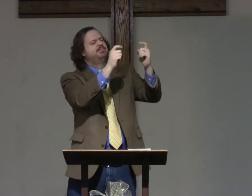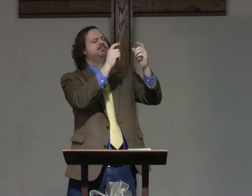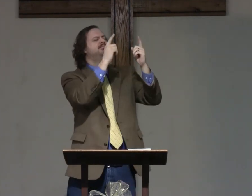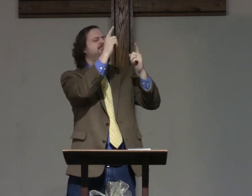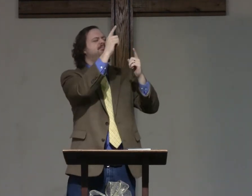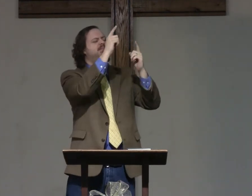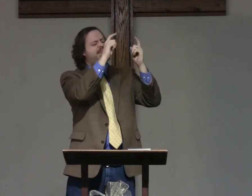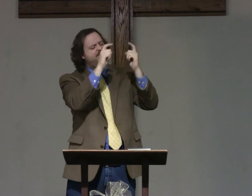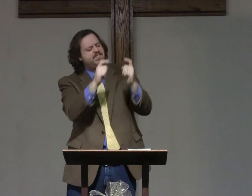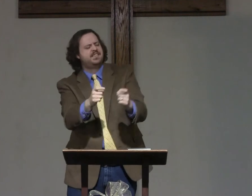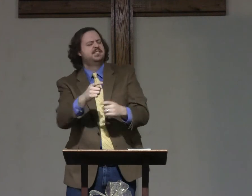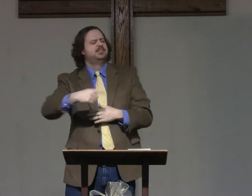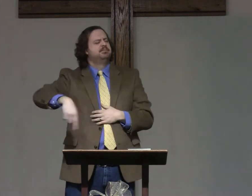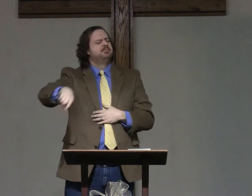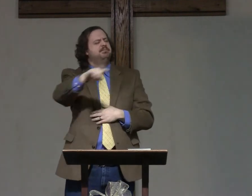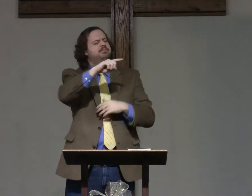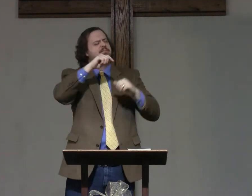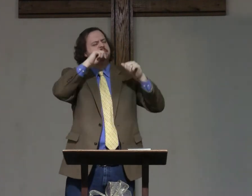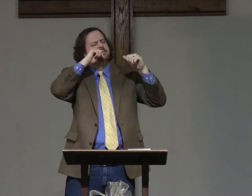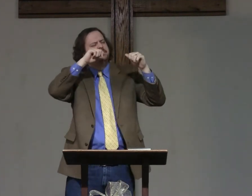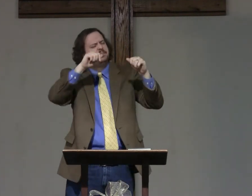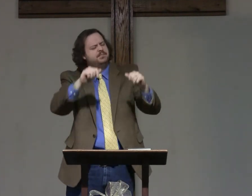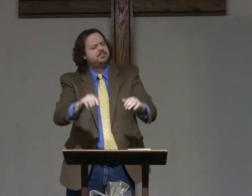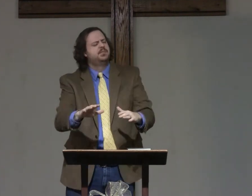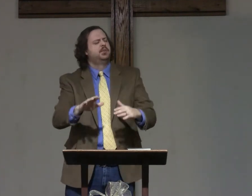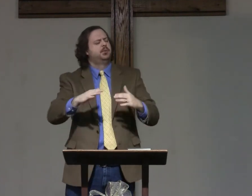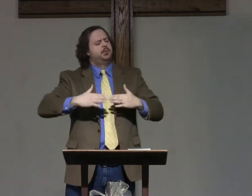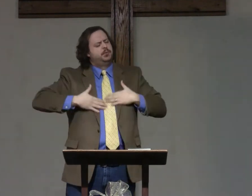to communing with you about your gift to us,